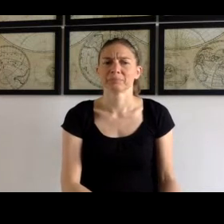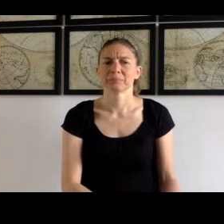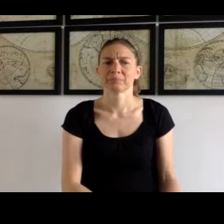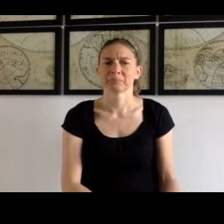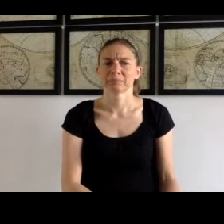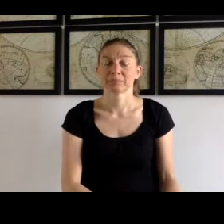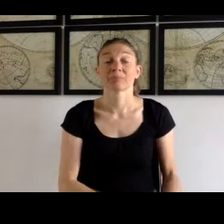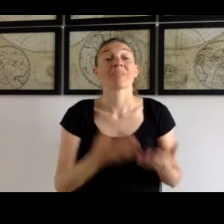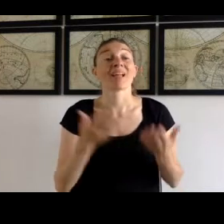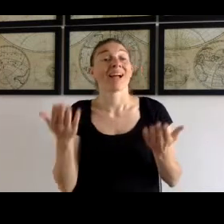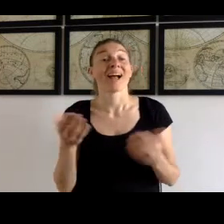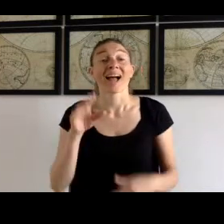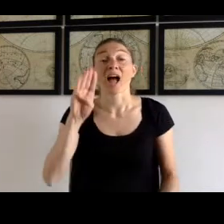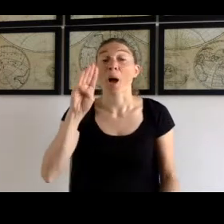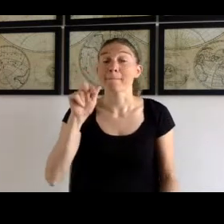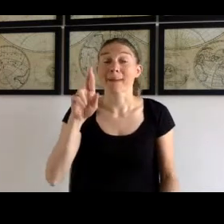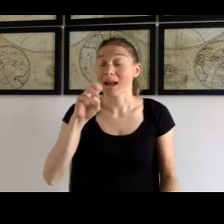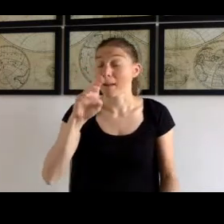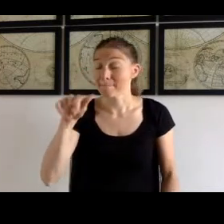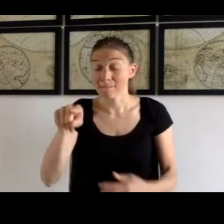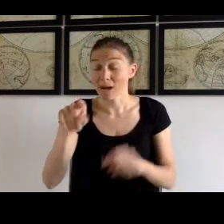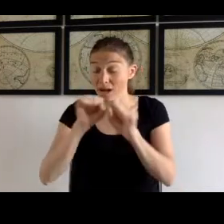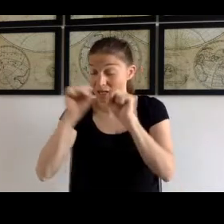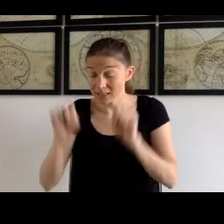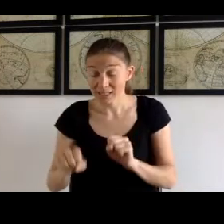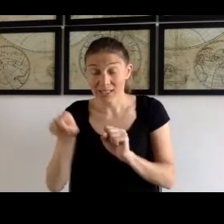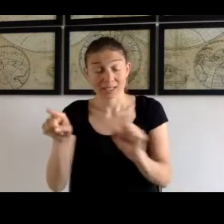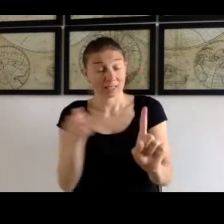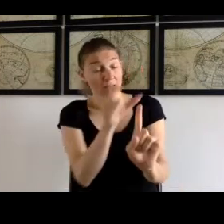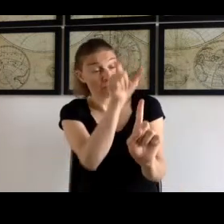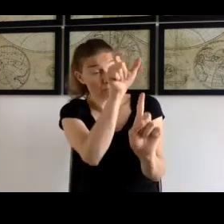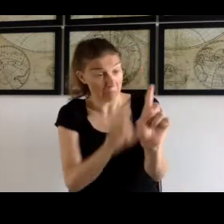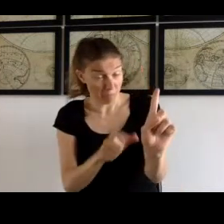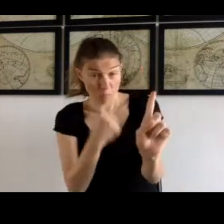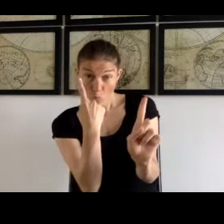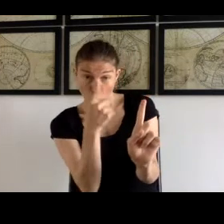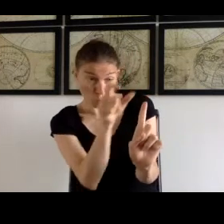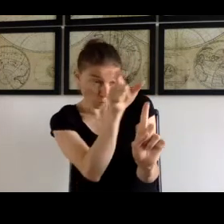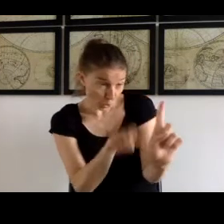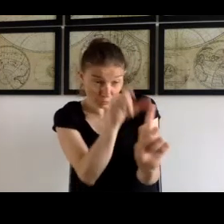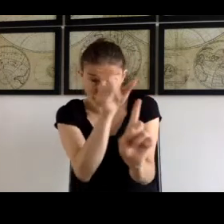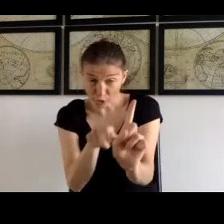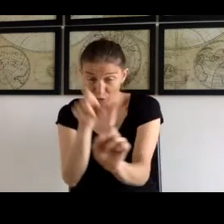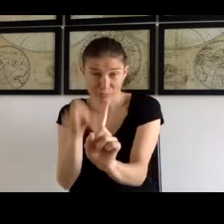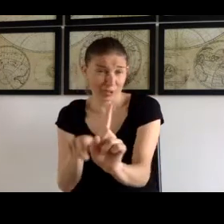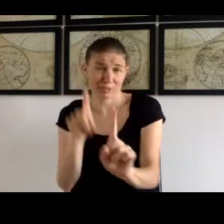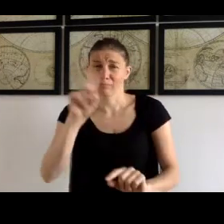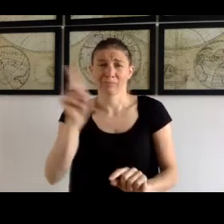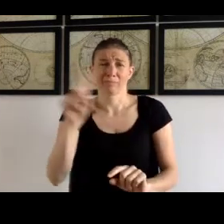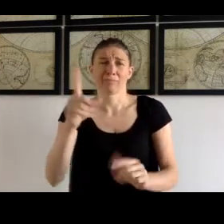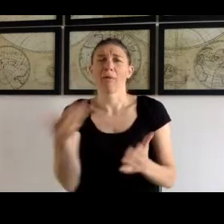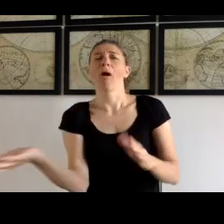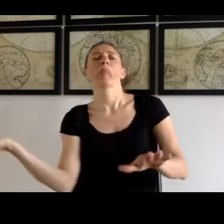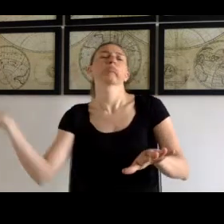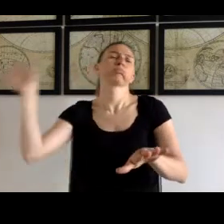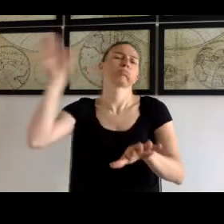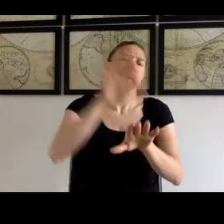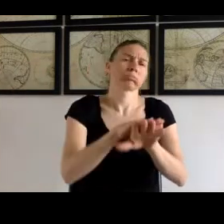It's evident that this approach take in account only the health